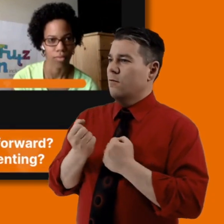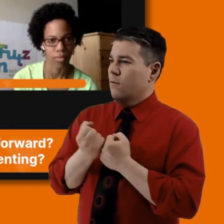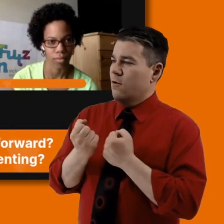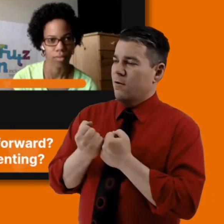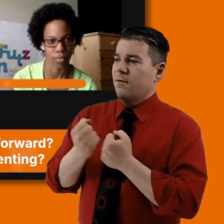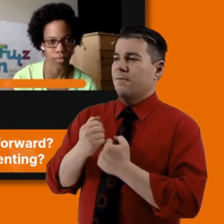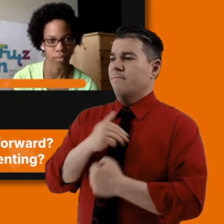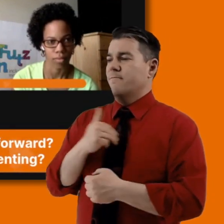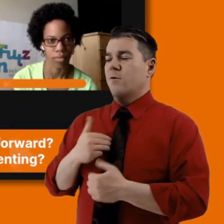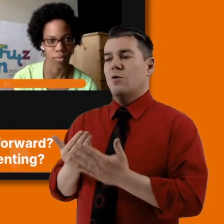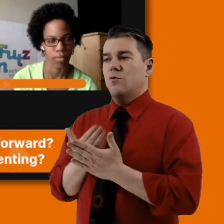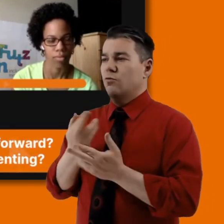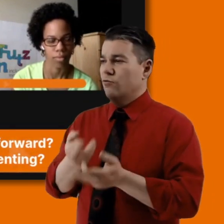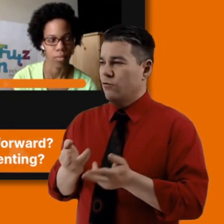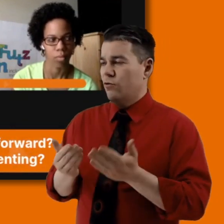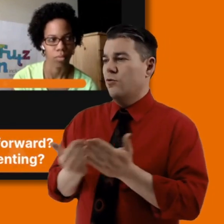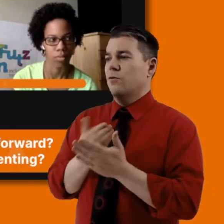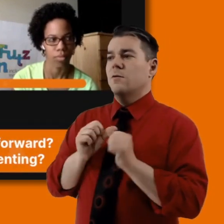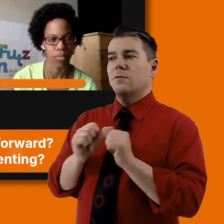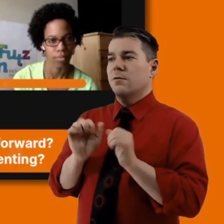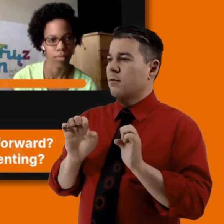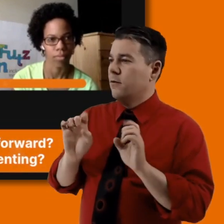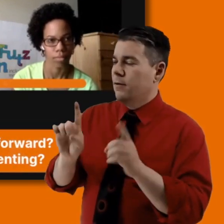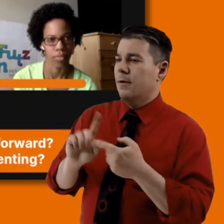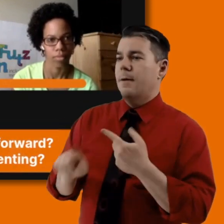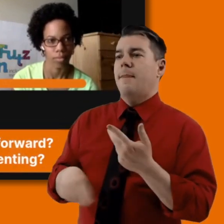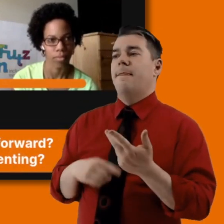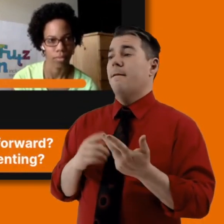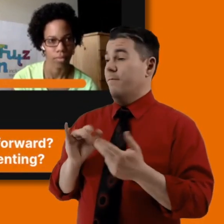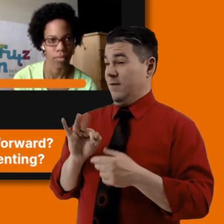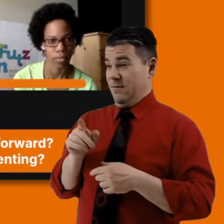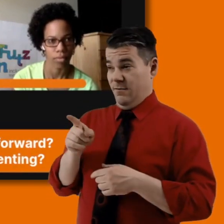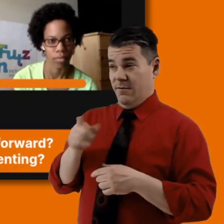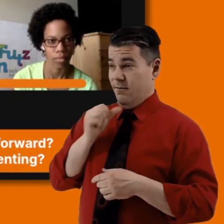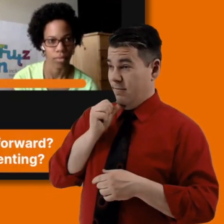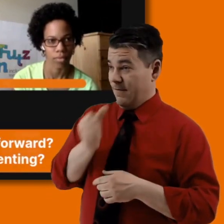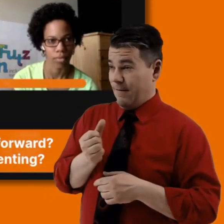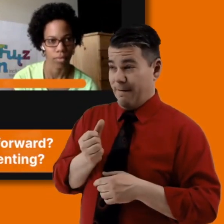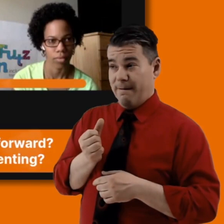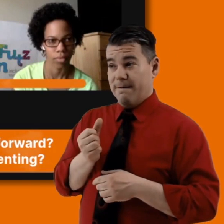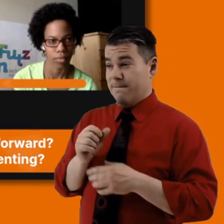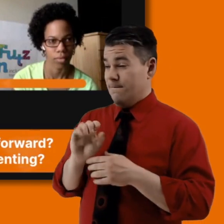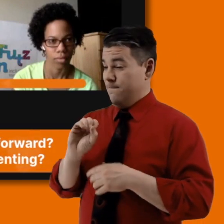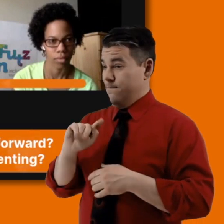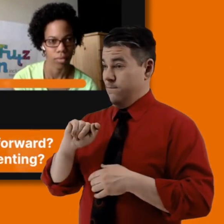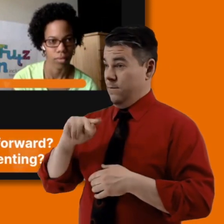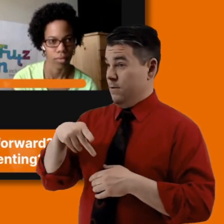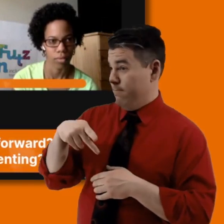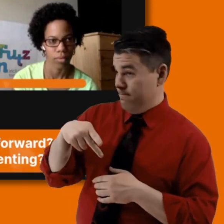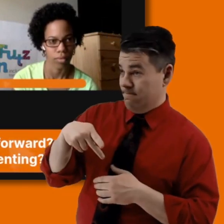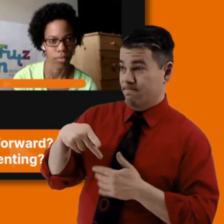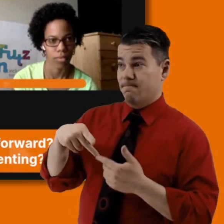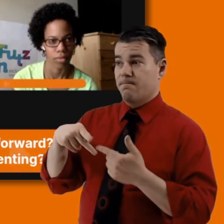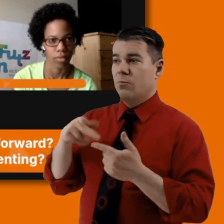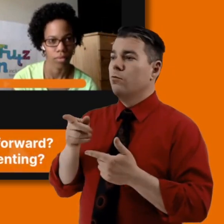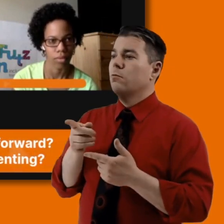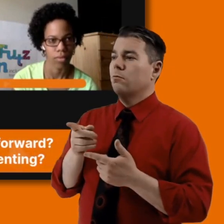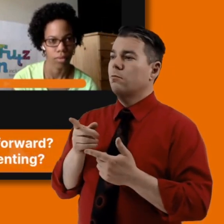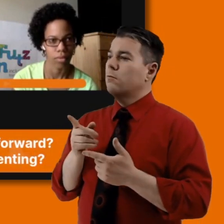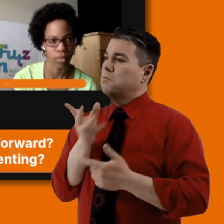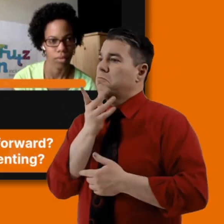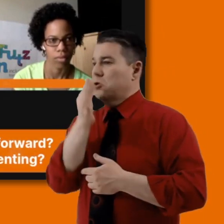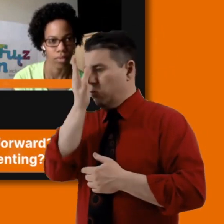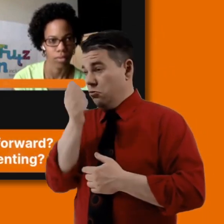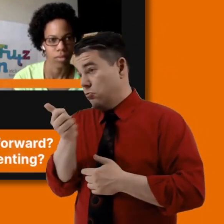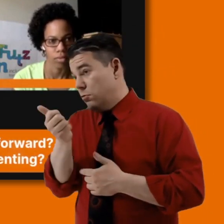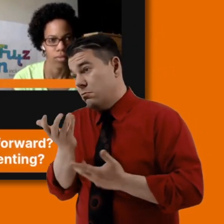new resources, new continuing education. And if you aren't a practitioner, so if you're listening and you're a